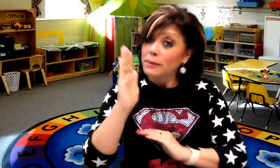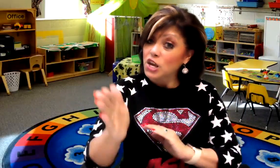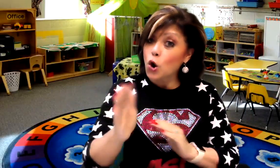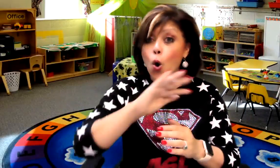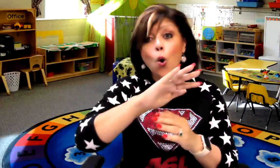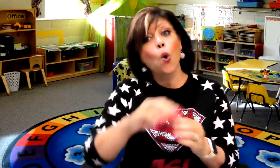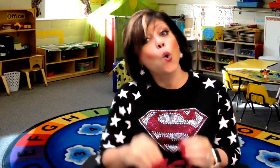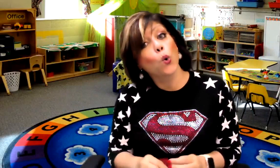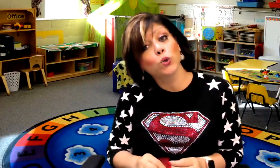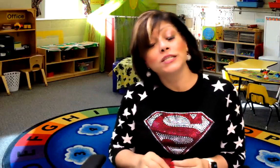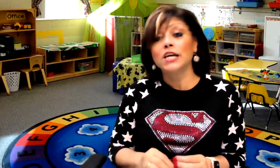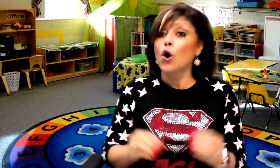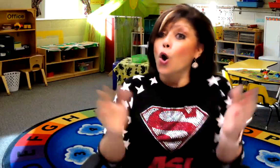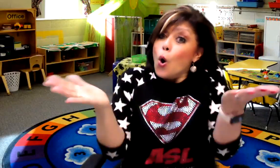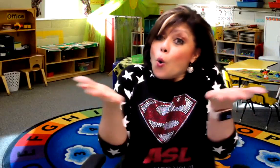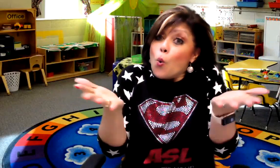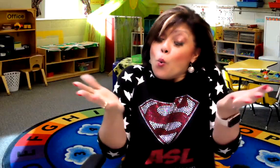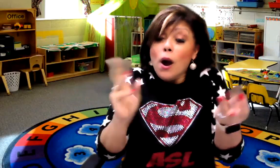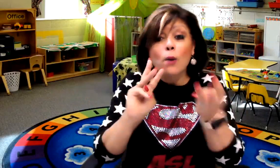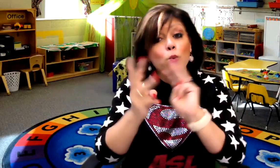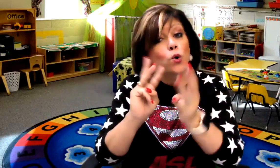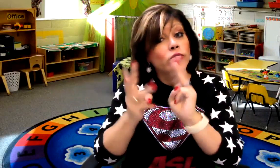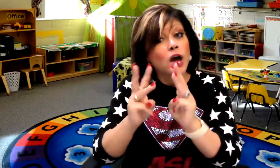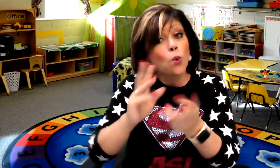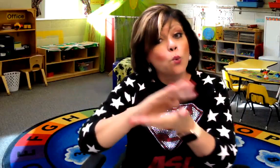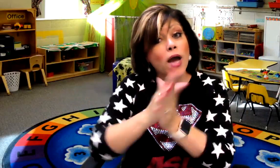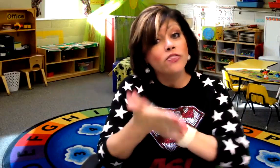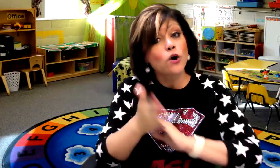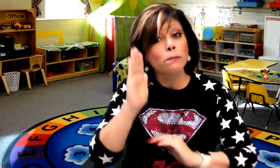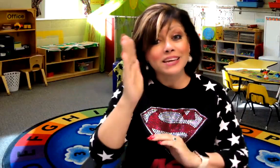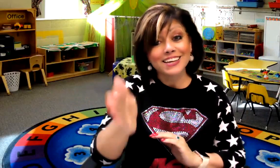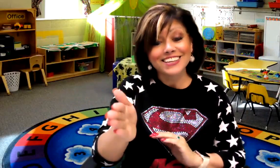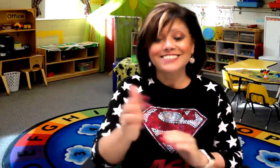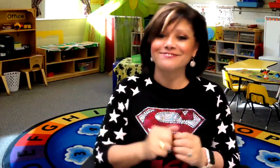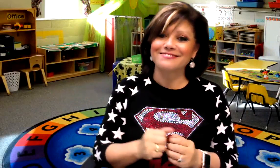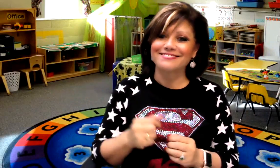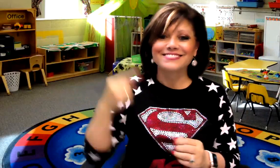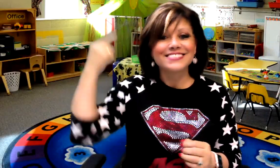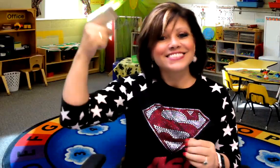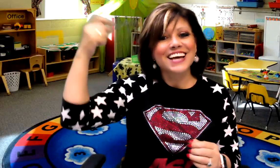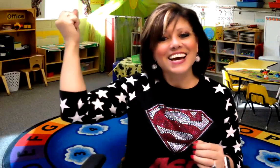be? Oh dear, what will the weather be?